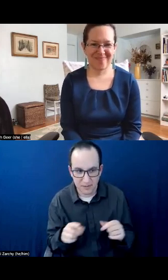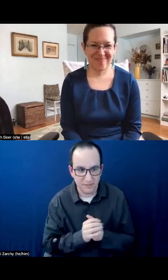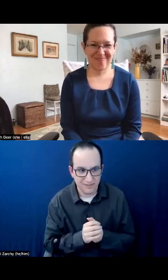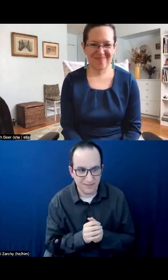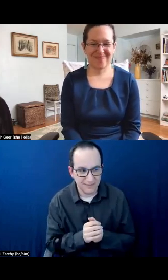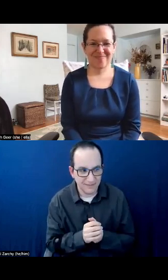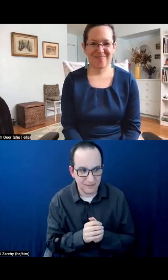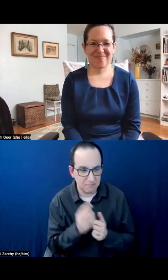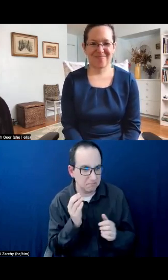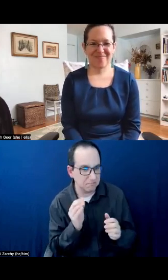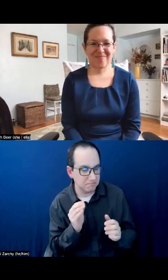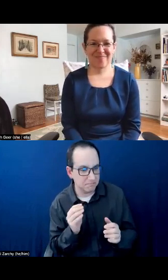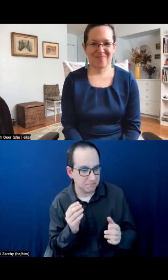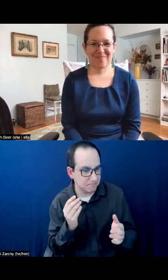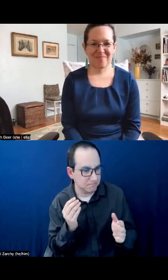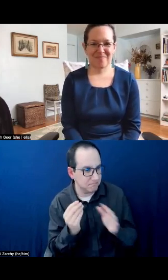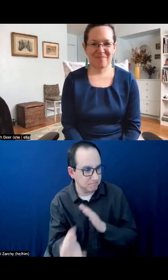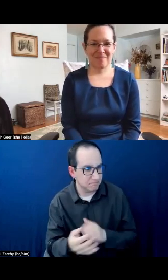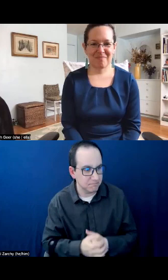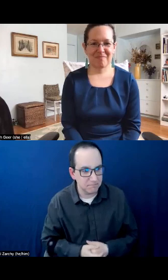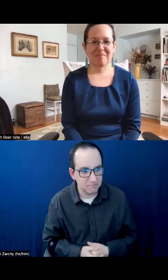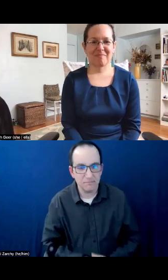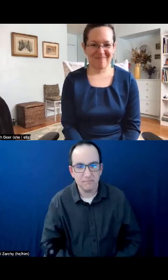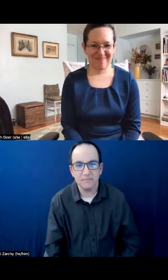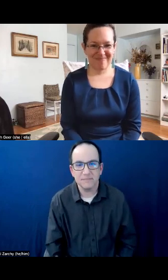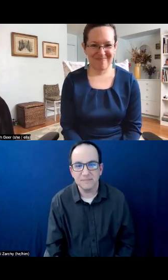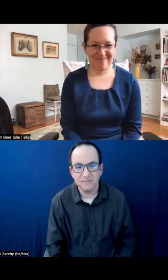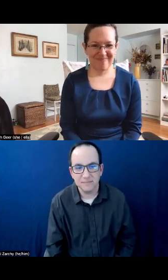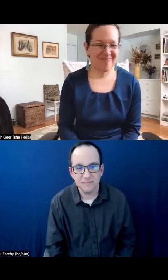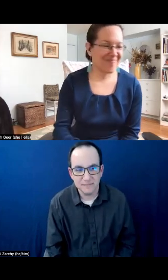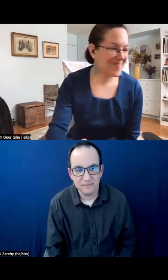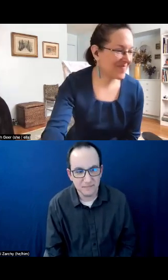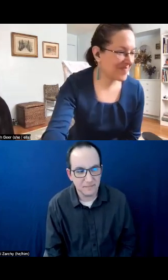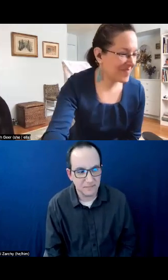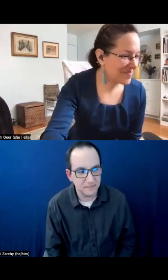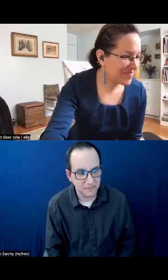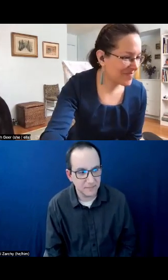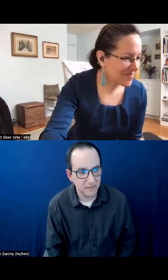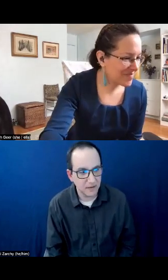That's a whole other discussion with special ed and whatnot, but just an FYI.